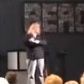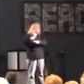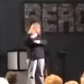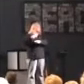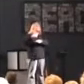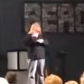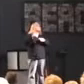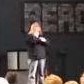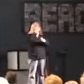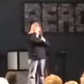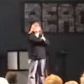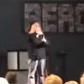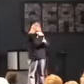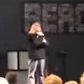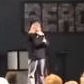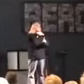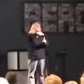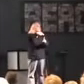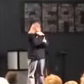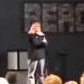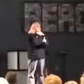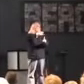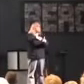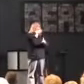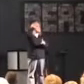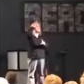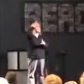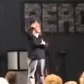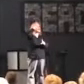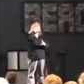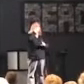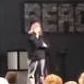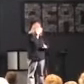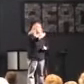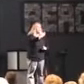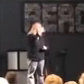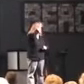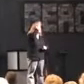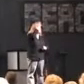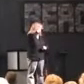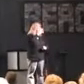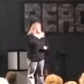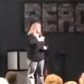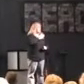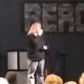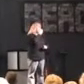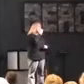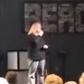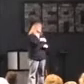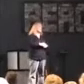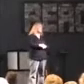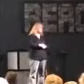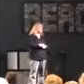And what it comes down to is this: my dad was a good man. And